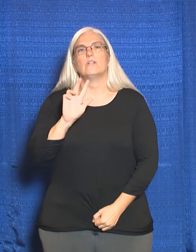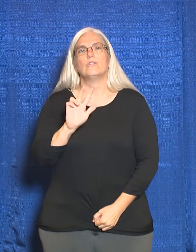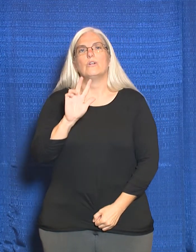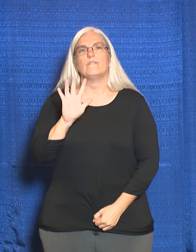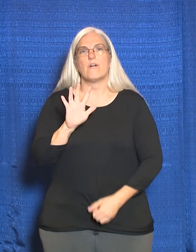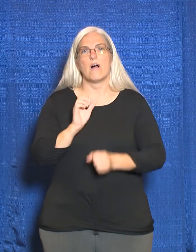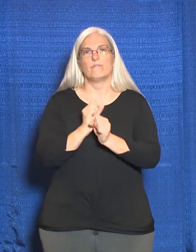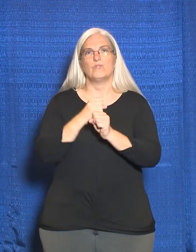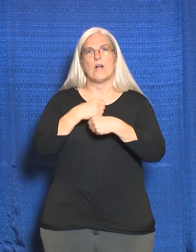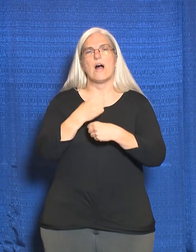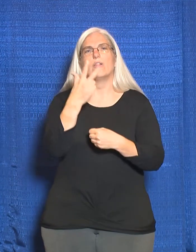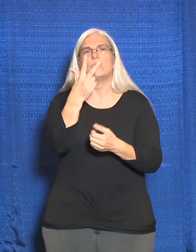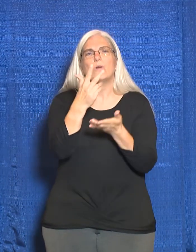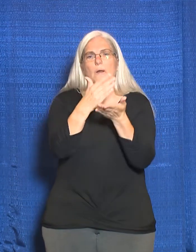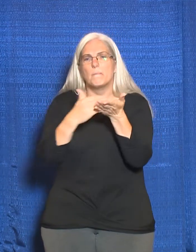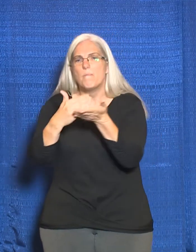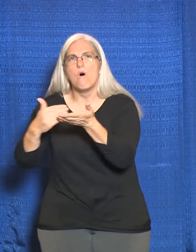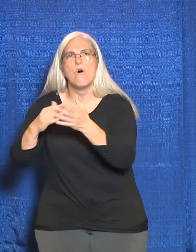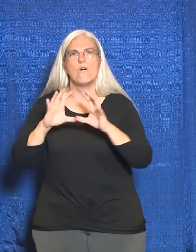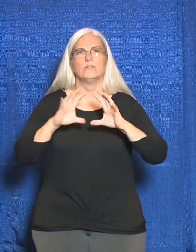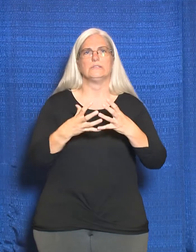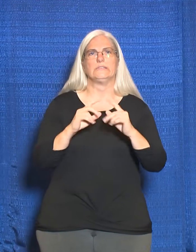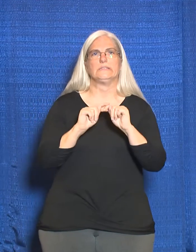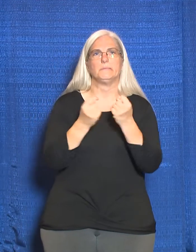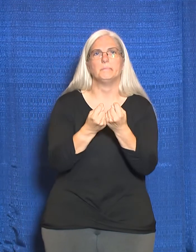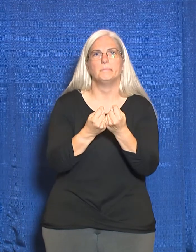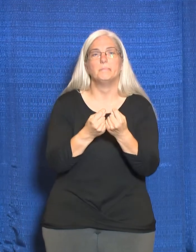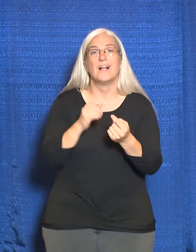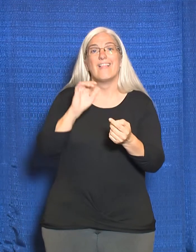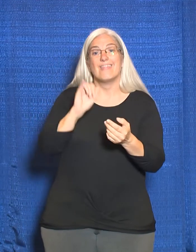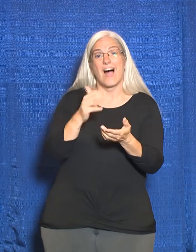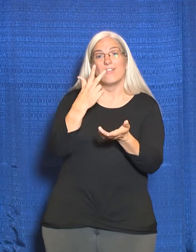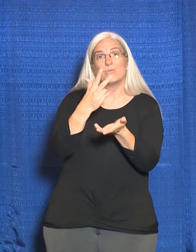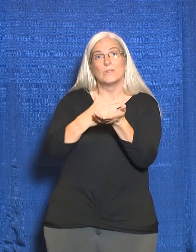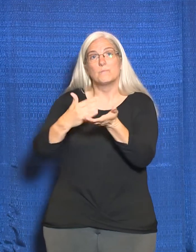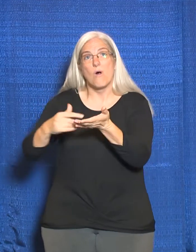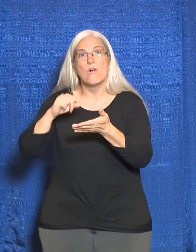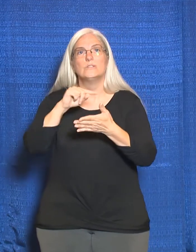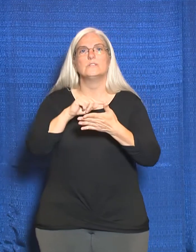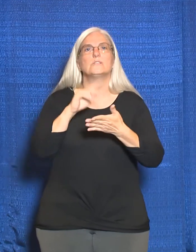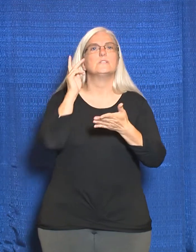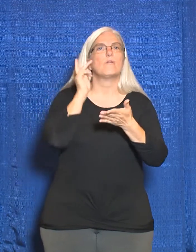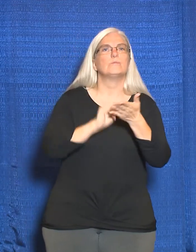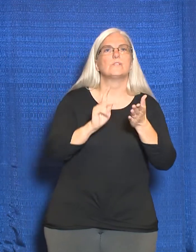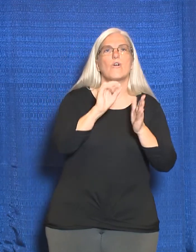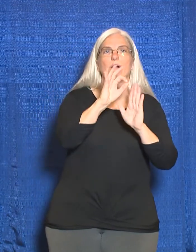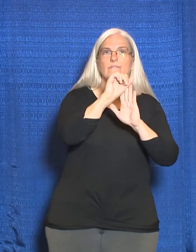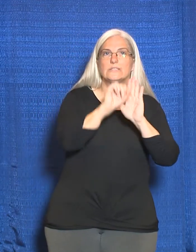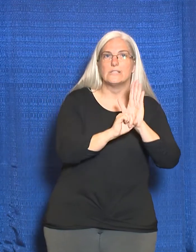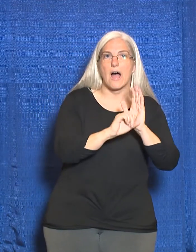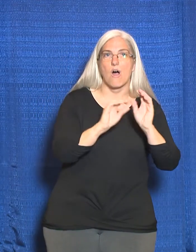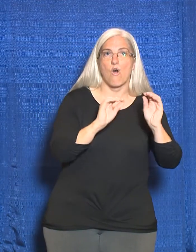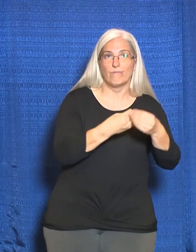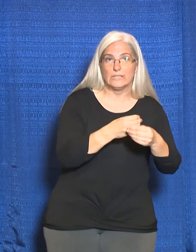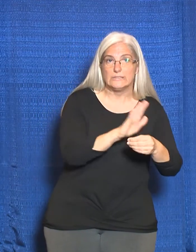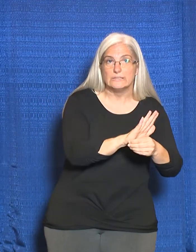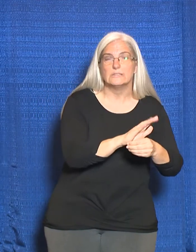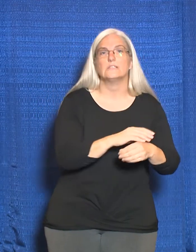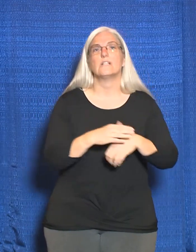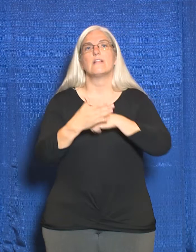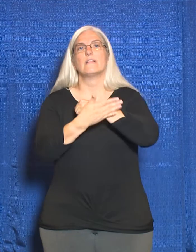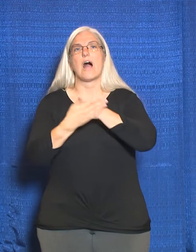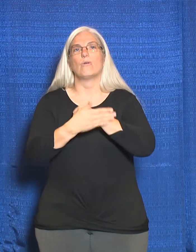SB 35 created a three-part team consisting of the Secretary of State's office, county elections officials, and